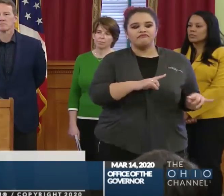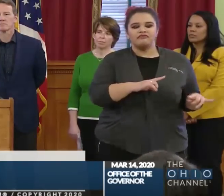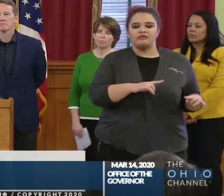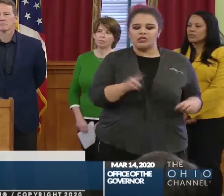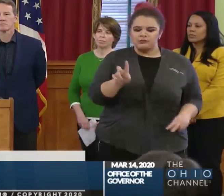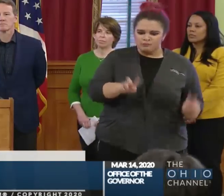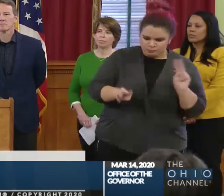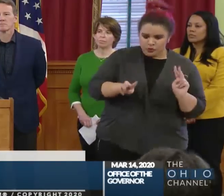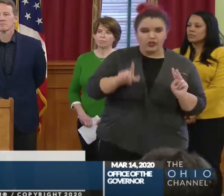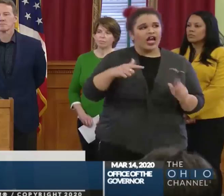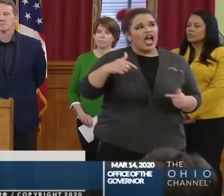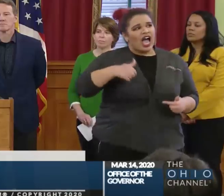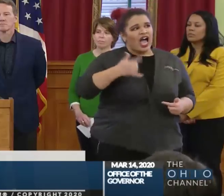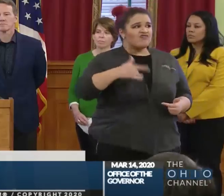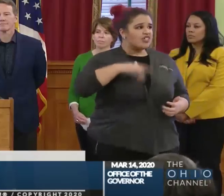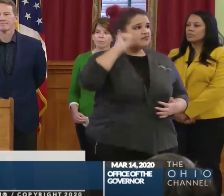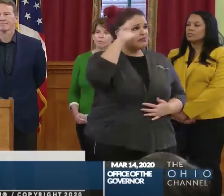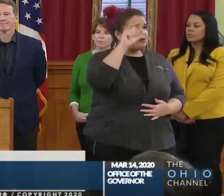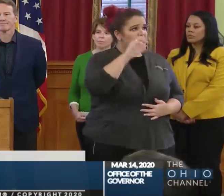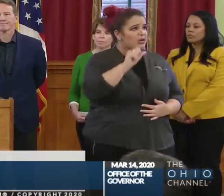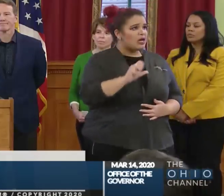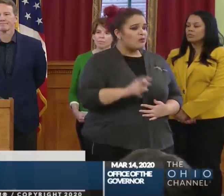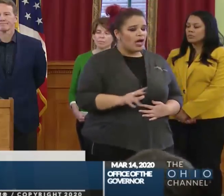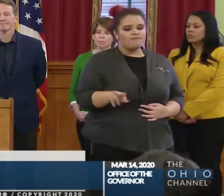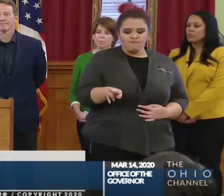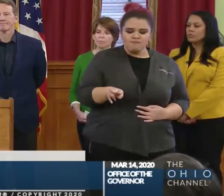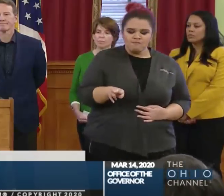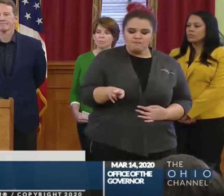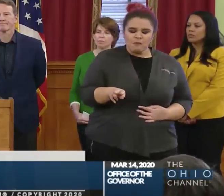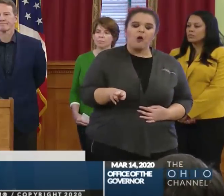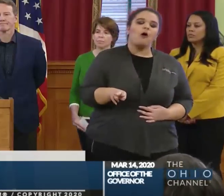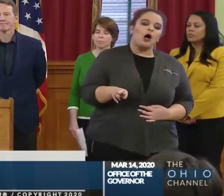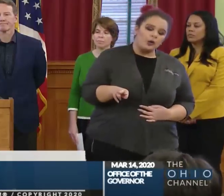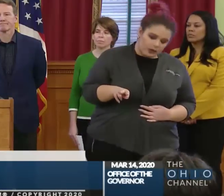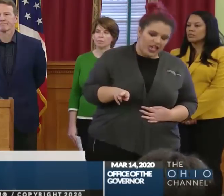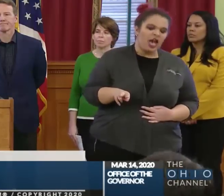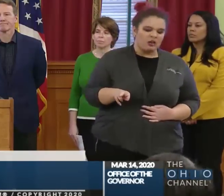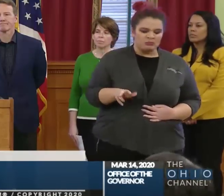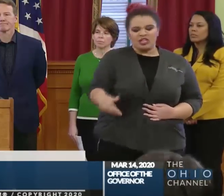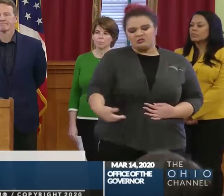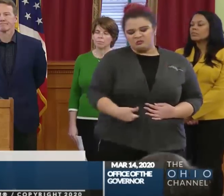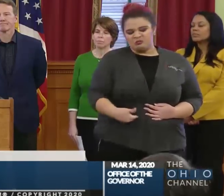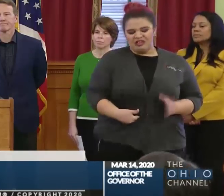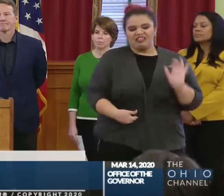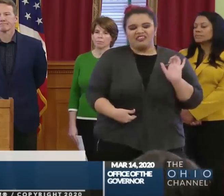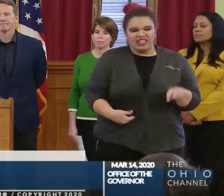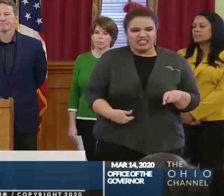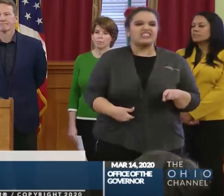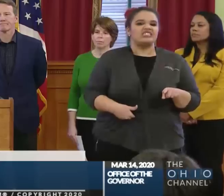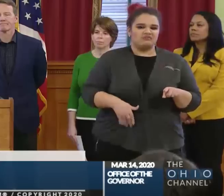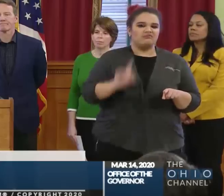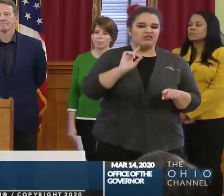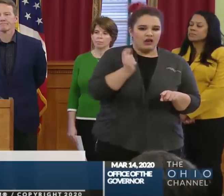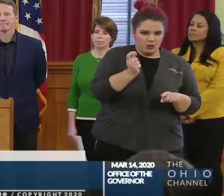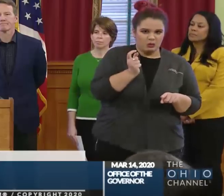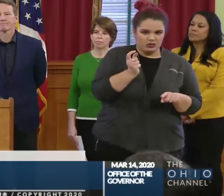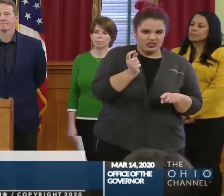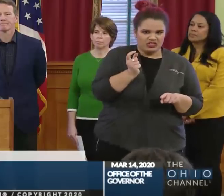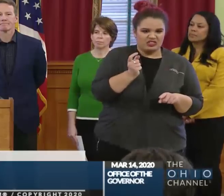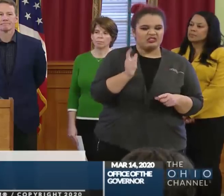for the flu. They assume you have the flu, and they might say, you know, it's a benefit to just stay home and treat it with the